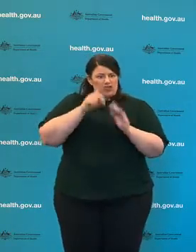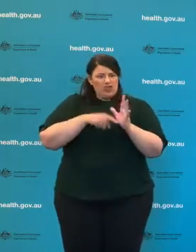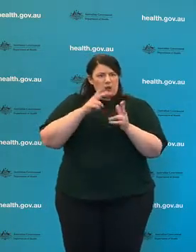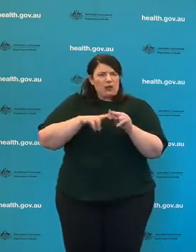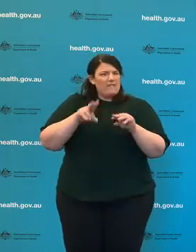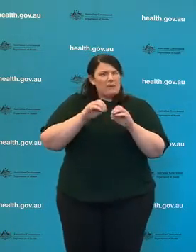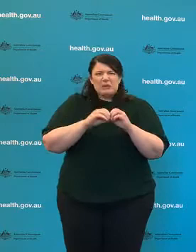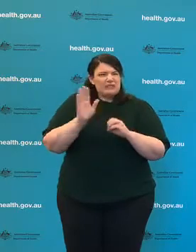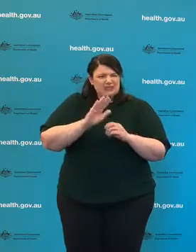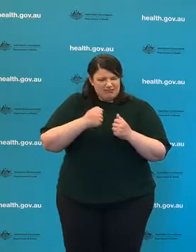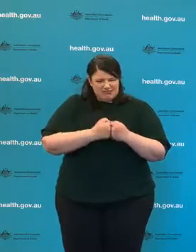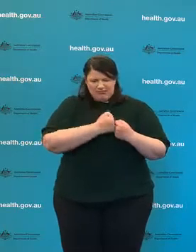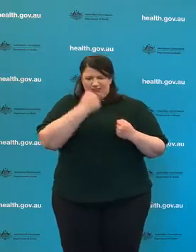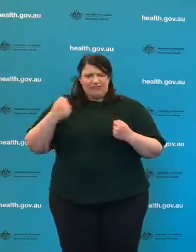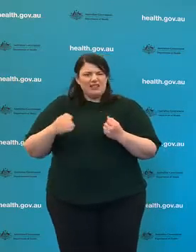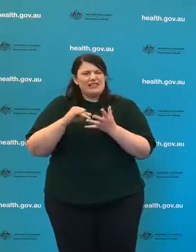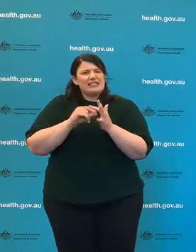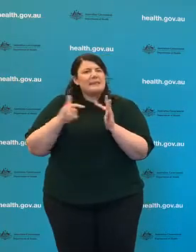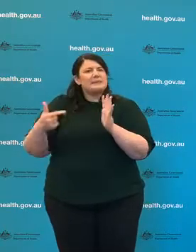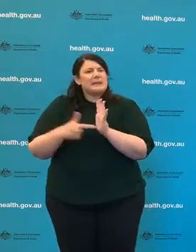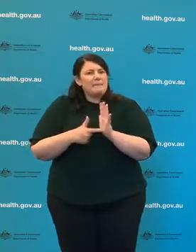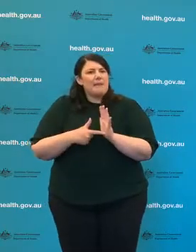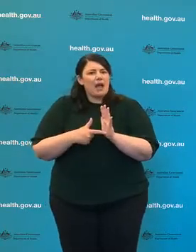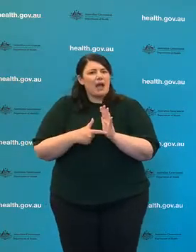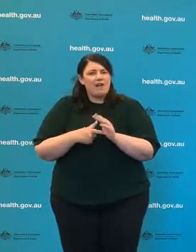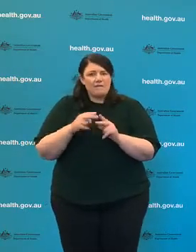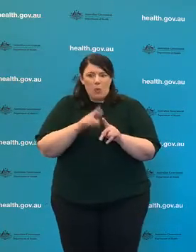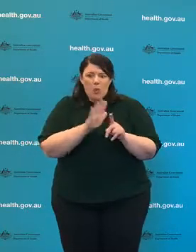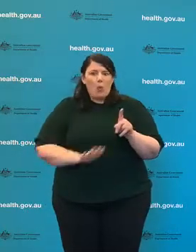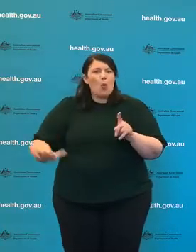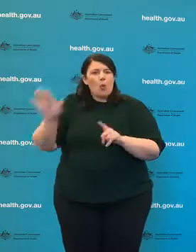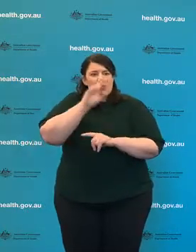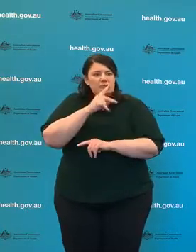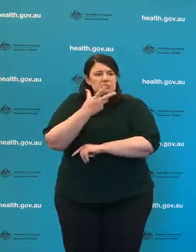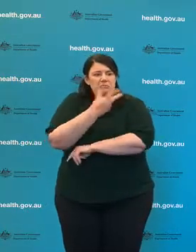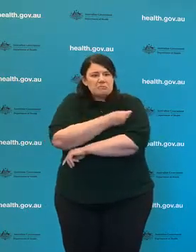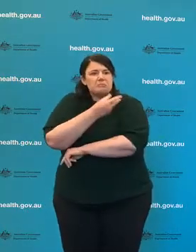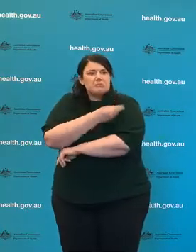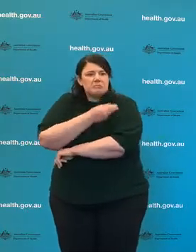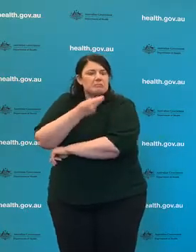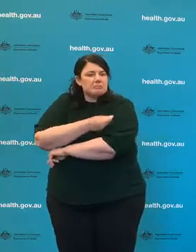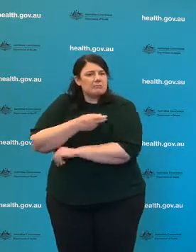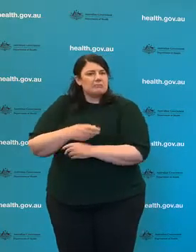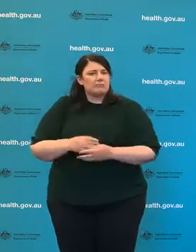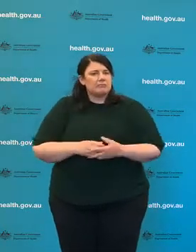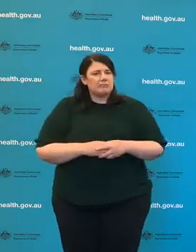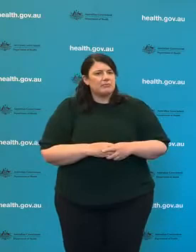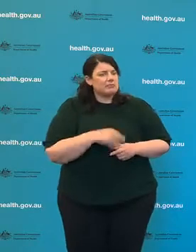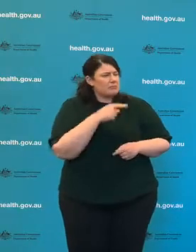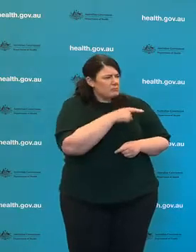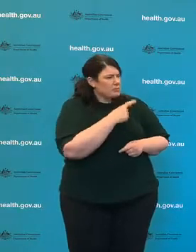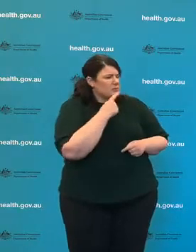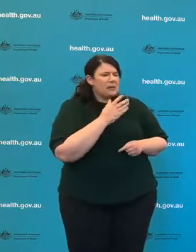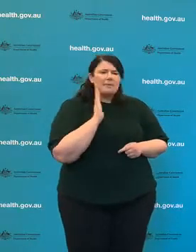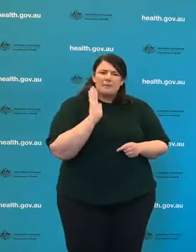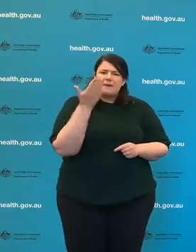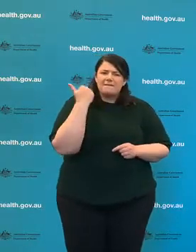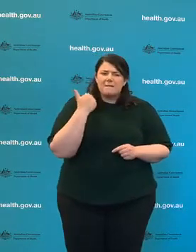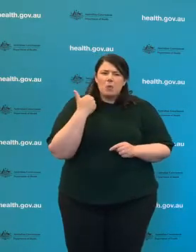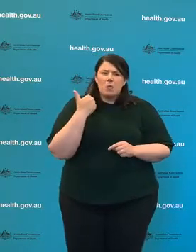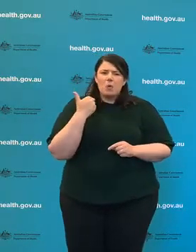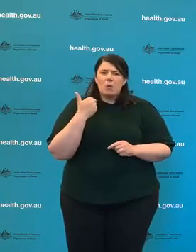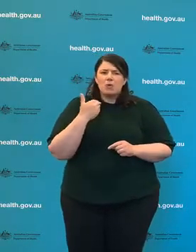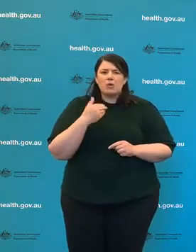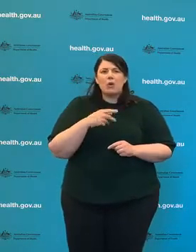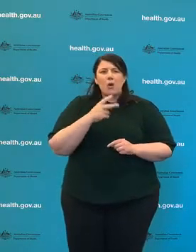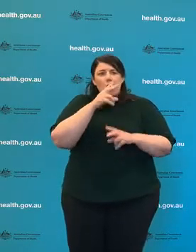department sort of manage the rollout of a vaccine over the course of 9 or possibly further months? So I think you said at a previous one of these conferences that people